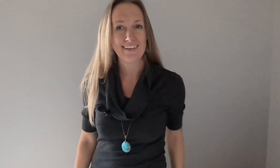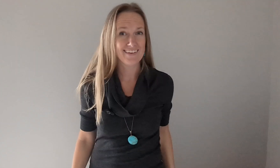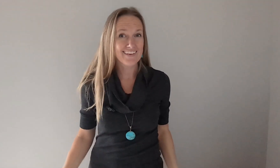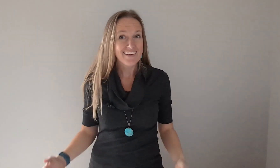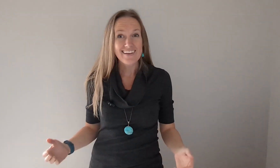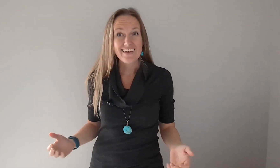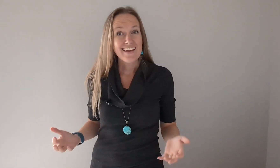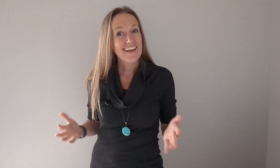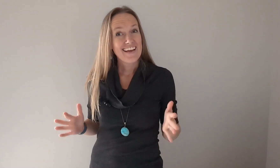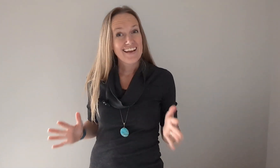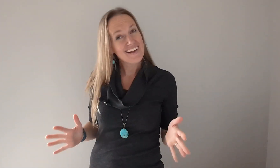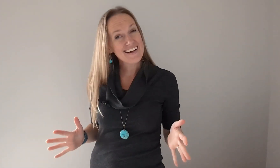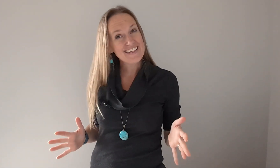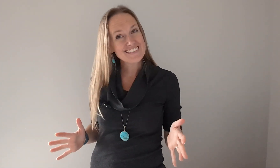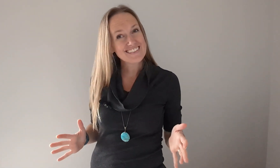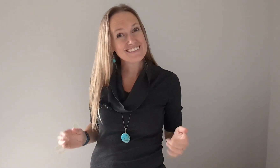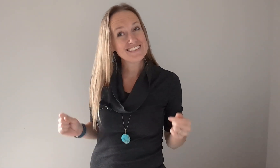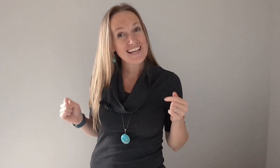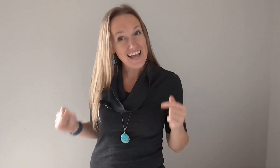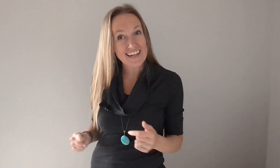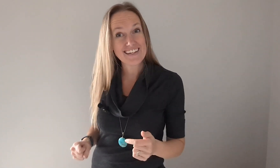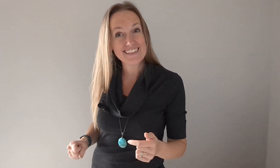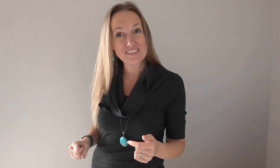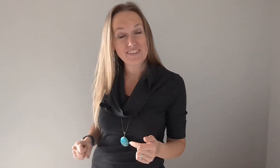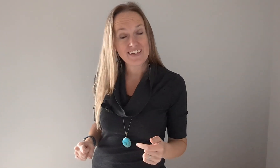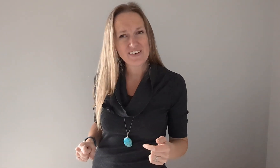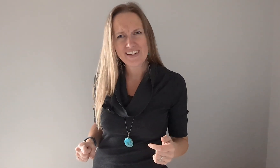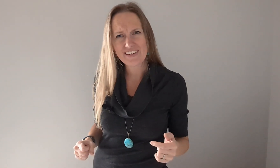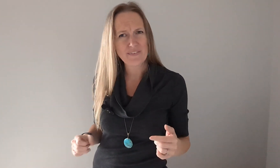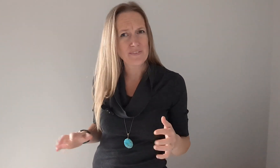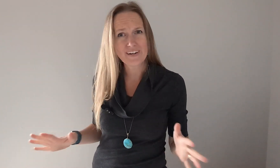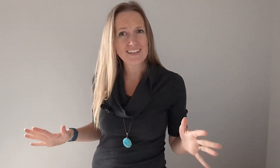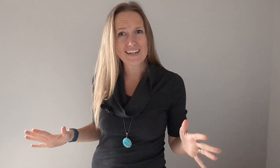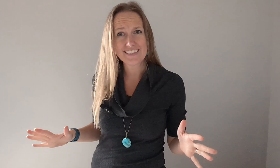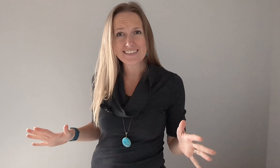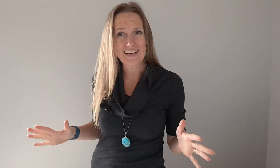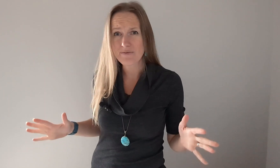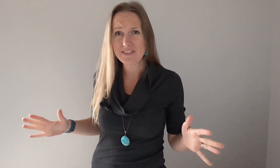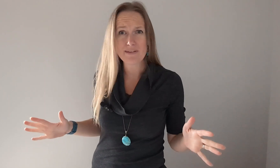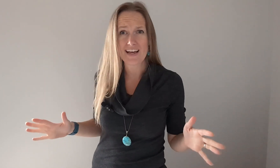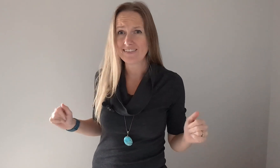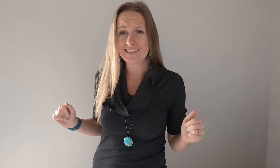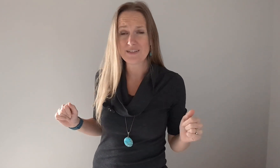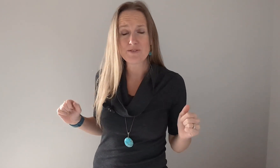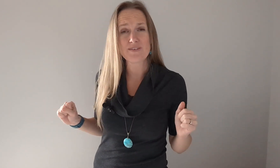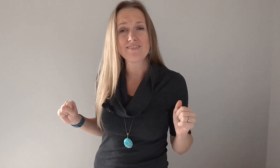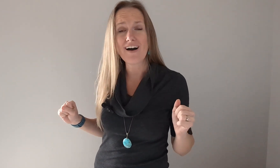Okay? Hey guys, I was just editing this video and realized I must have been having some sort of